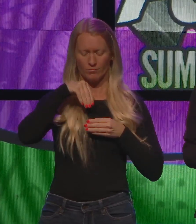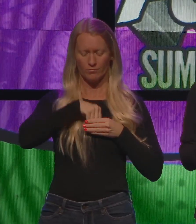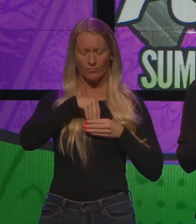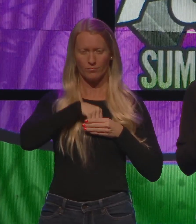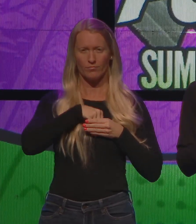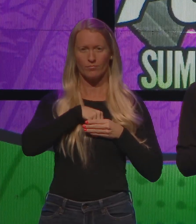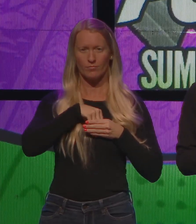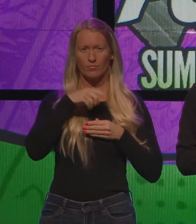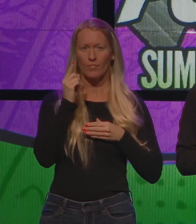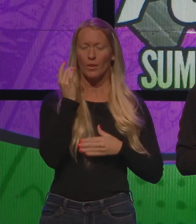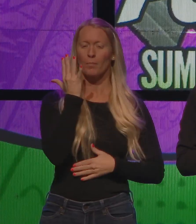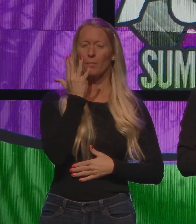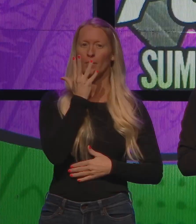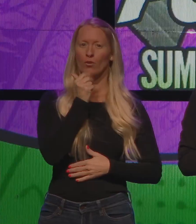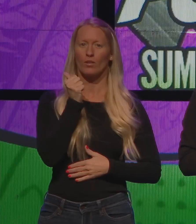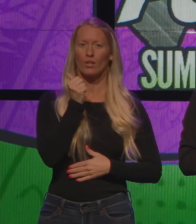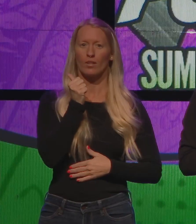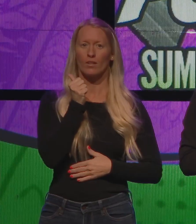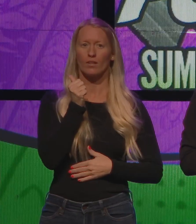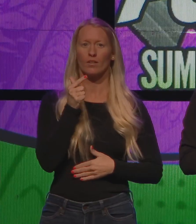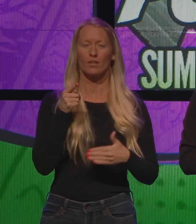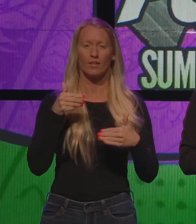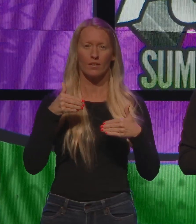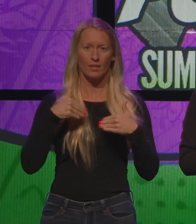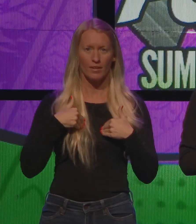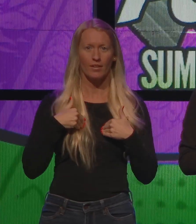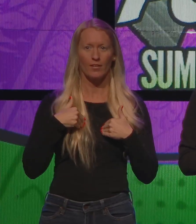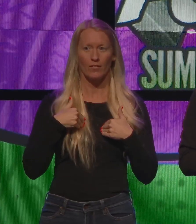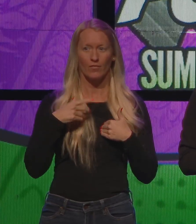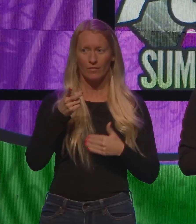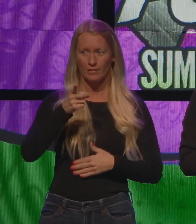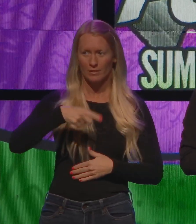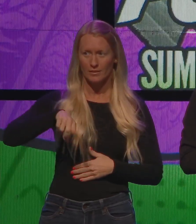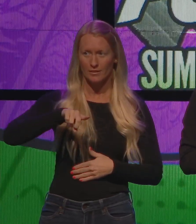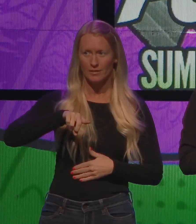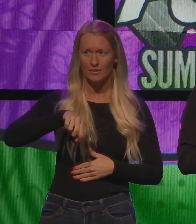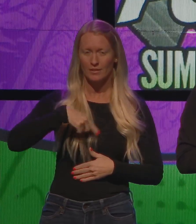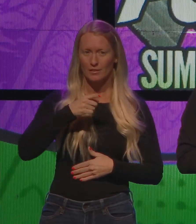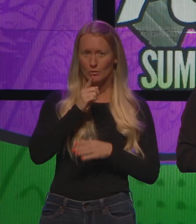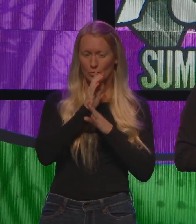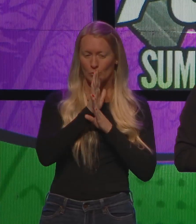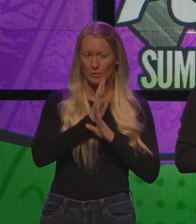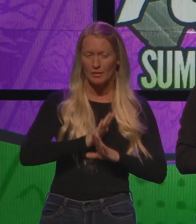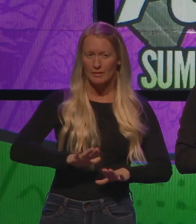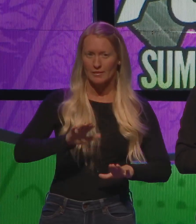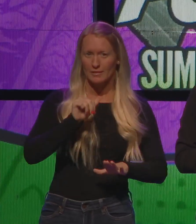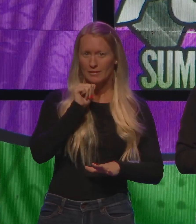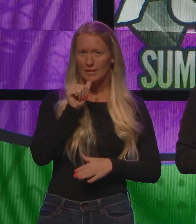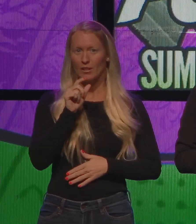to behold. Some of you got real quiet. Some of you aren't so